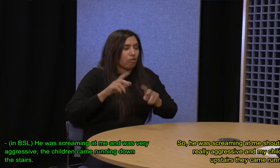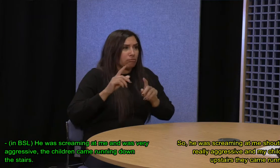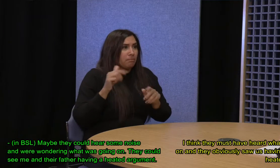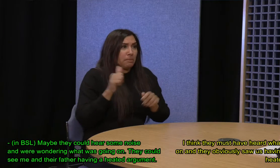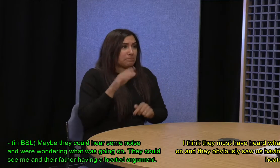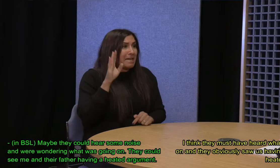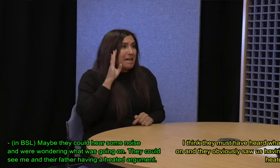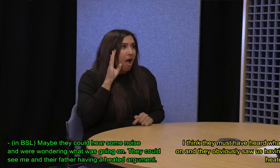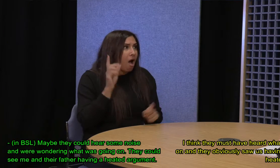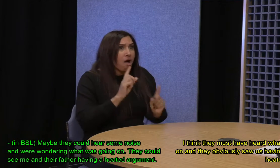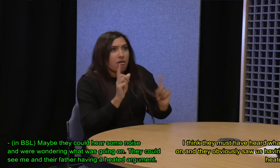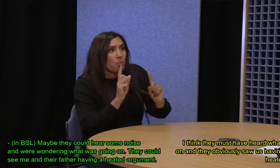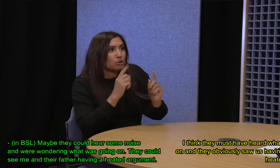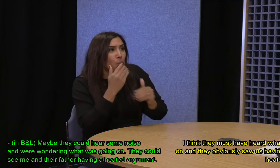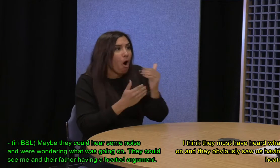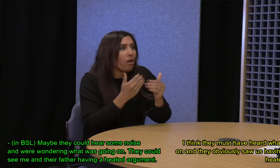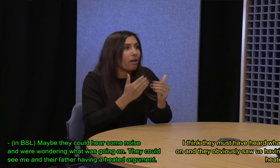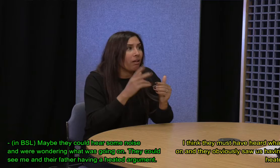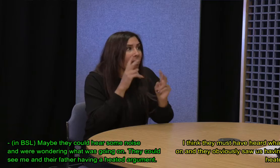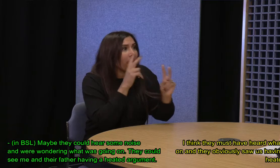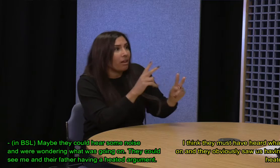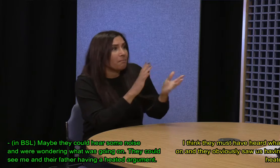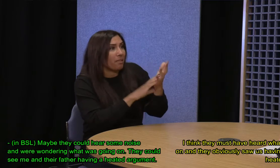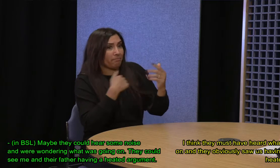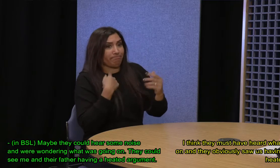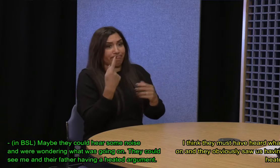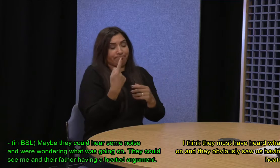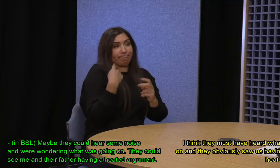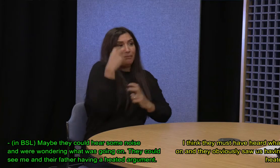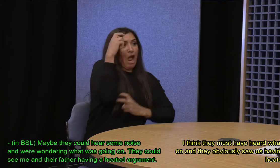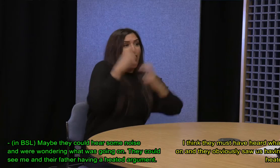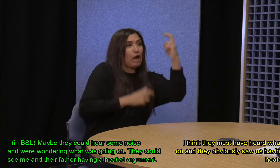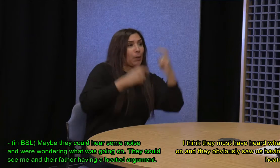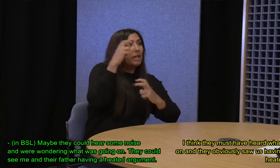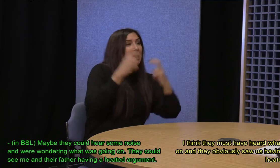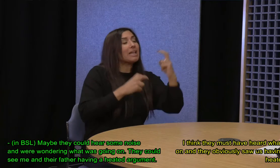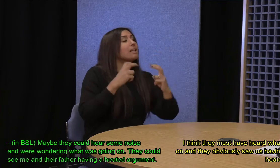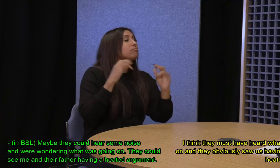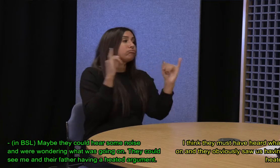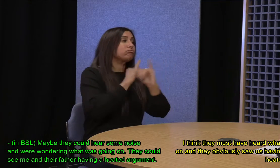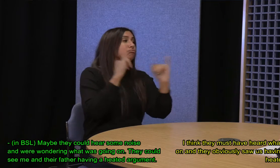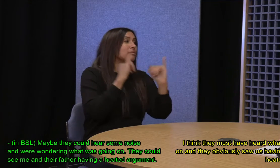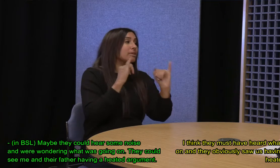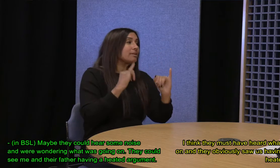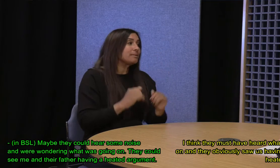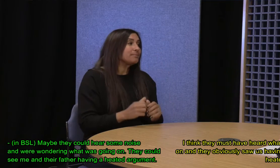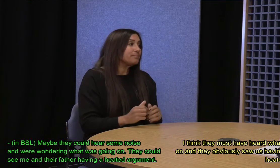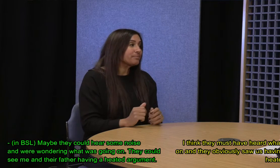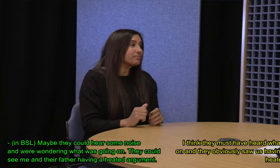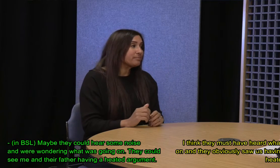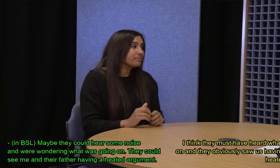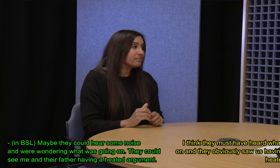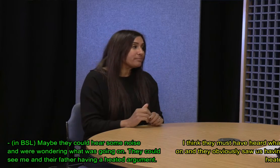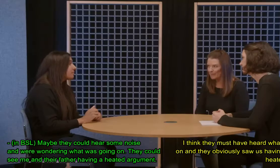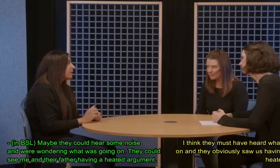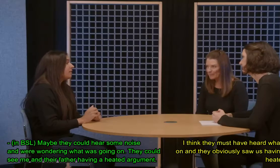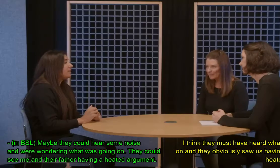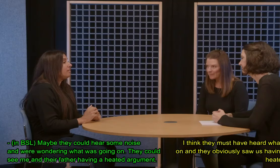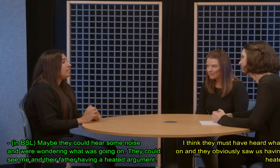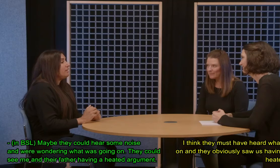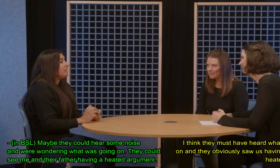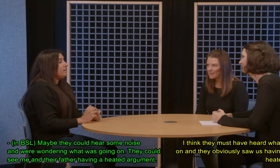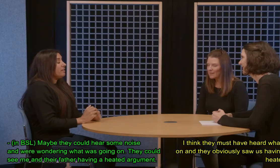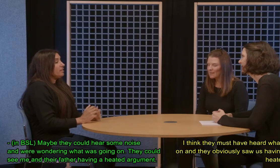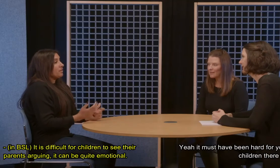upstairs. They came running down. I think they must have heard what was going on. And they obviously saw us having this really heated argument.